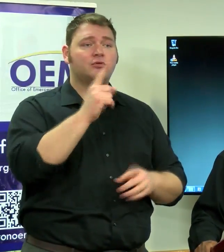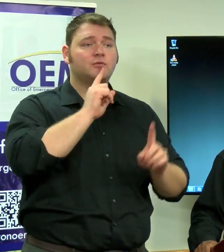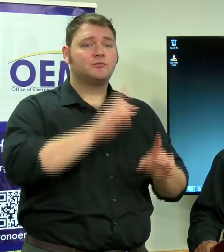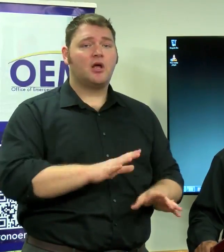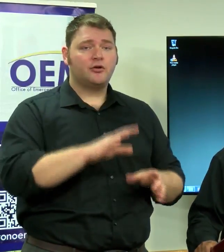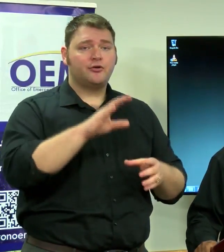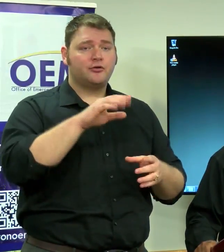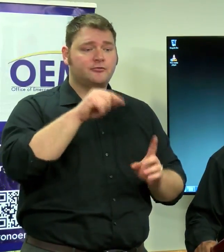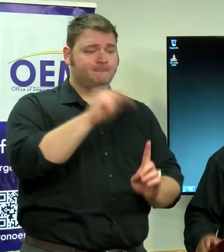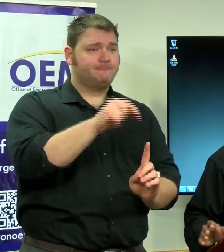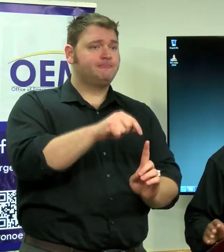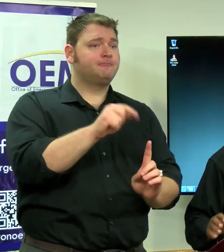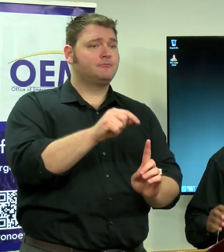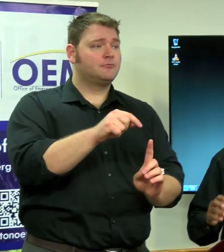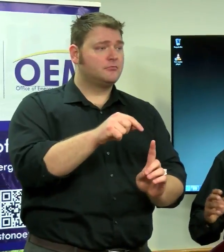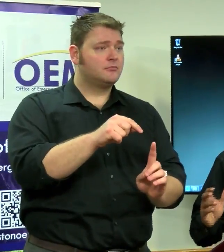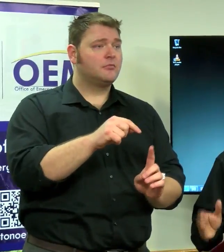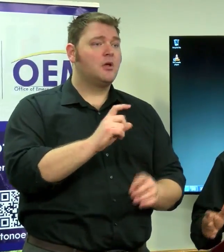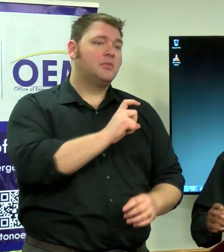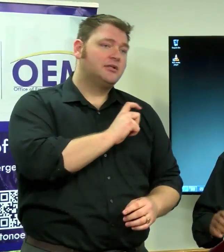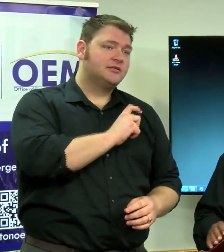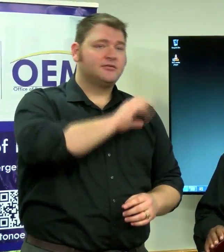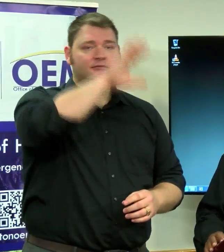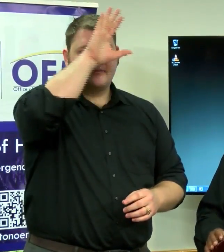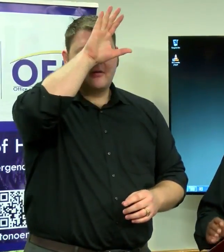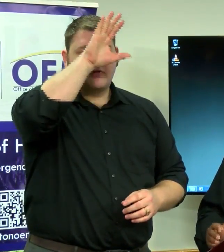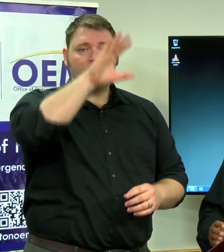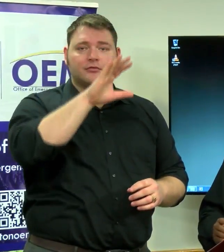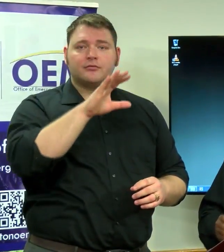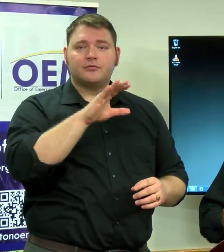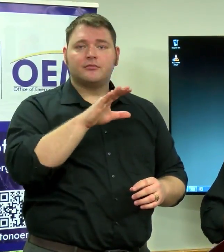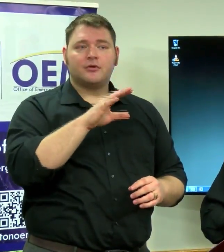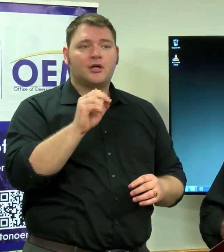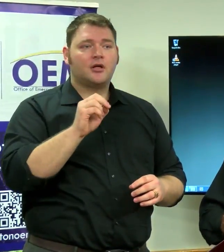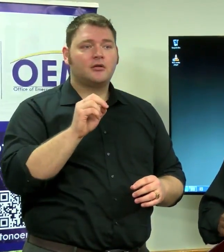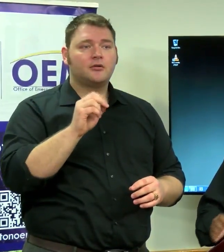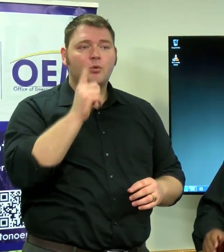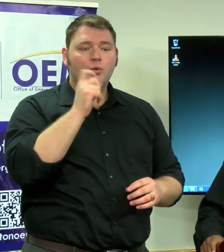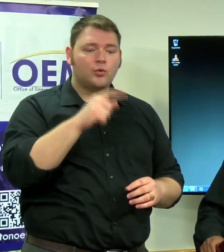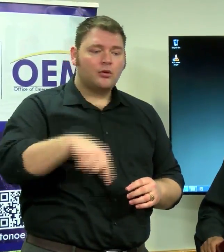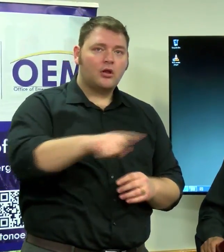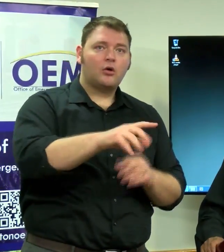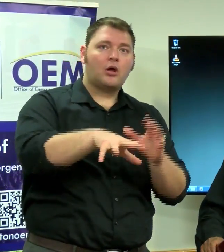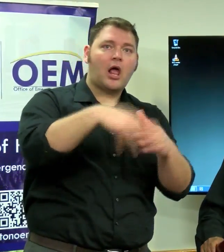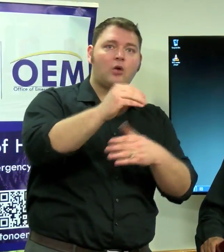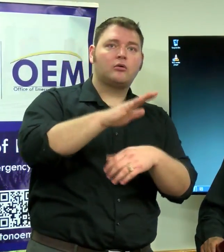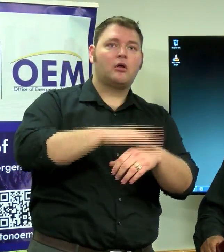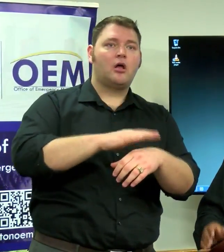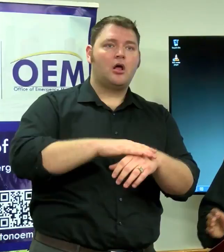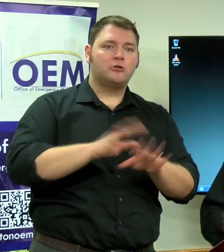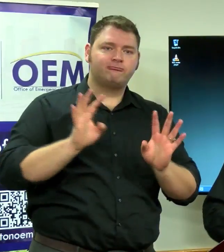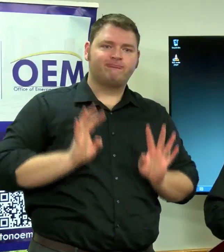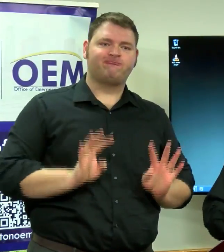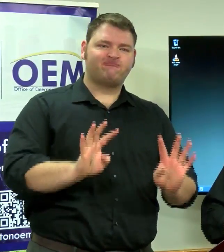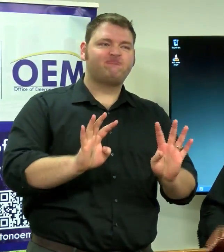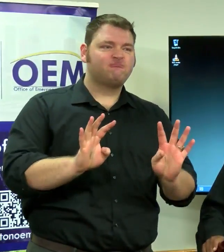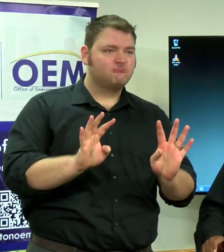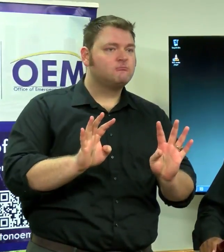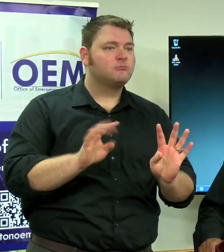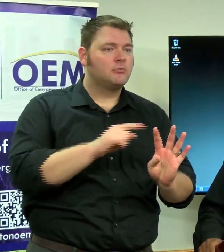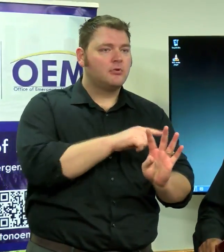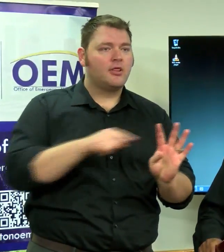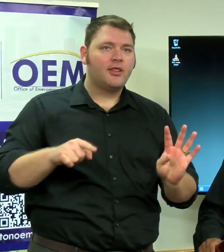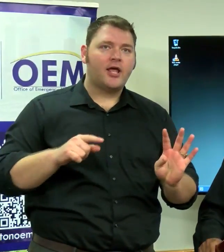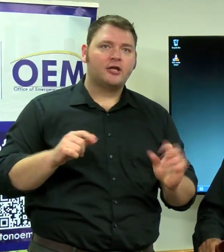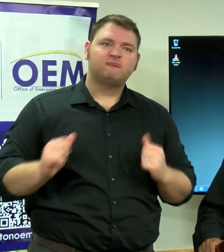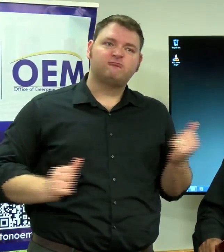responders in particular, police officers and firefighters, and those who are out there on the front line, many of them